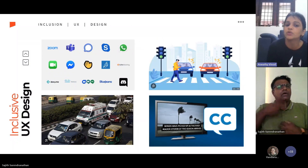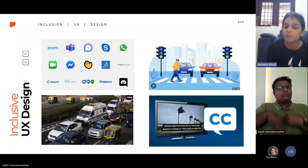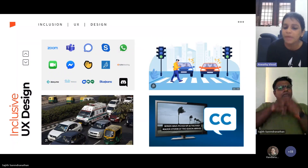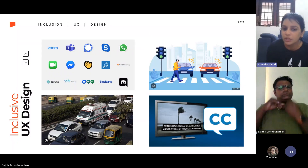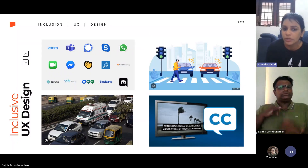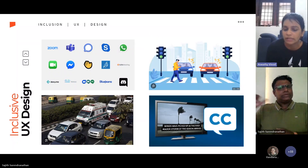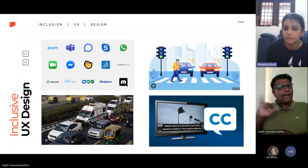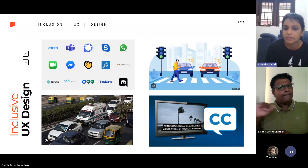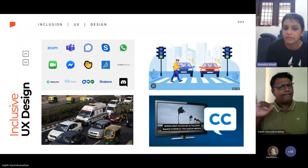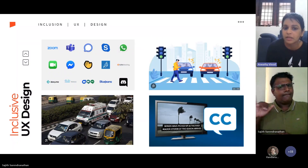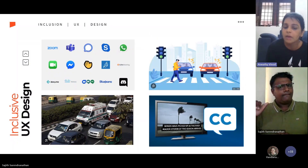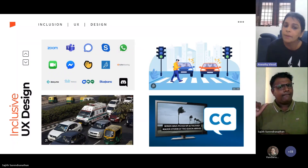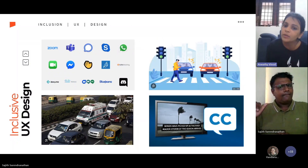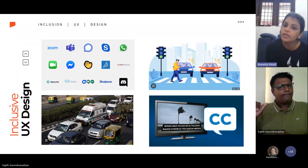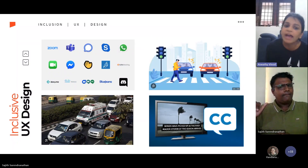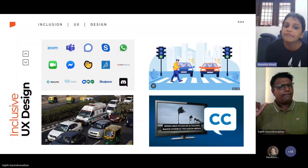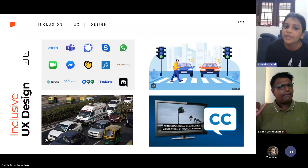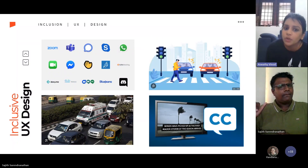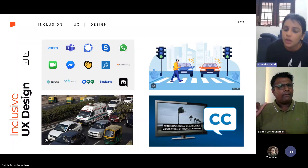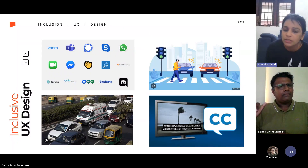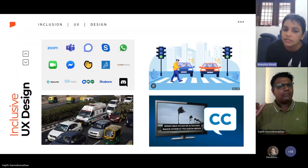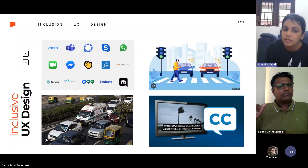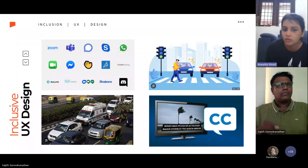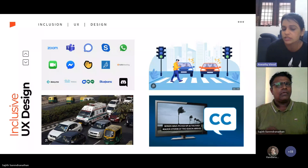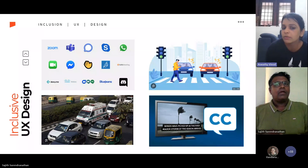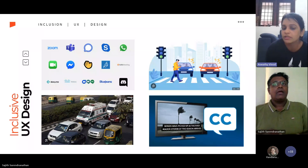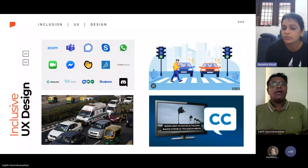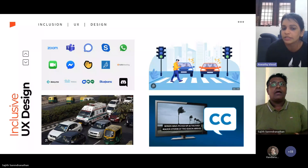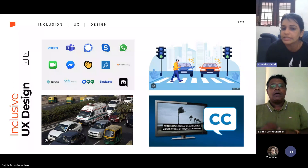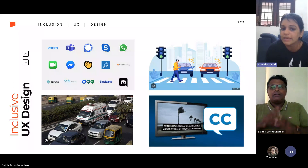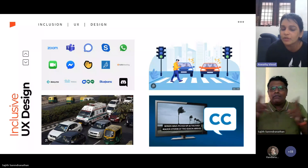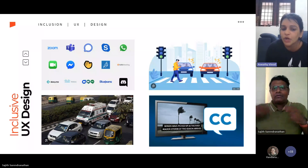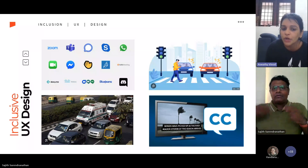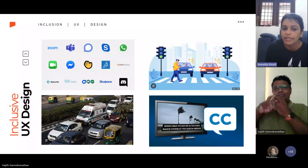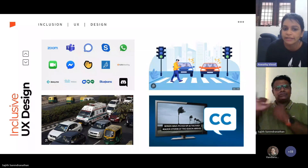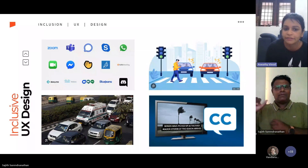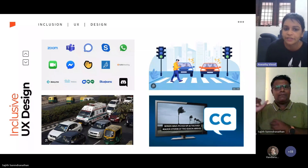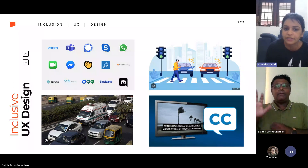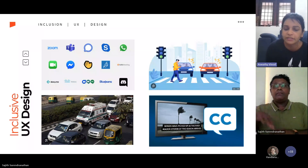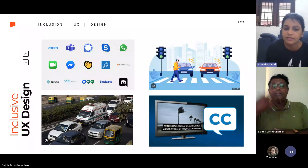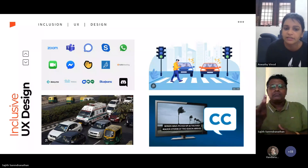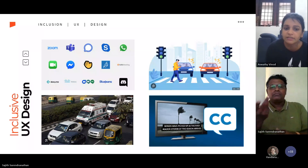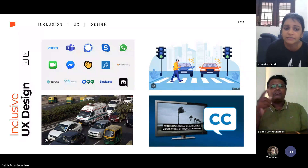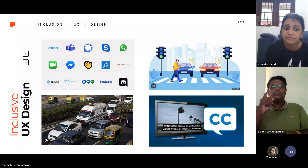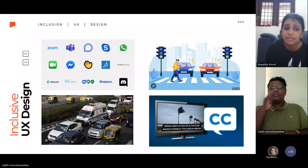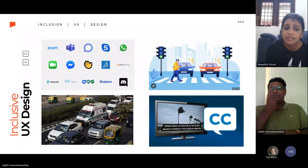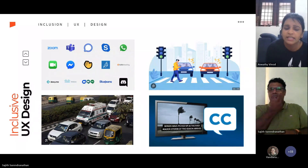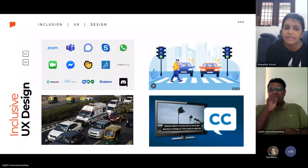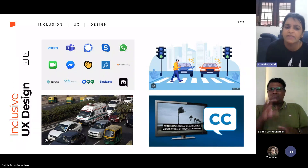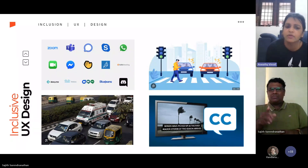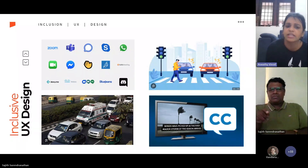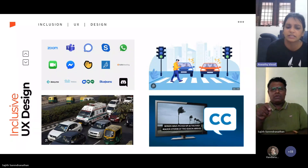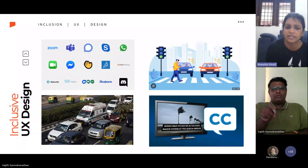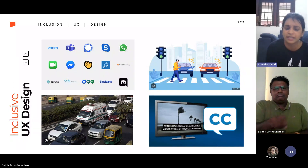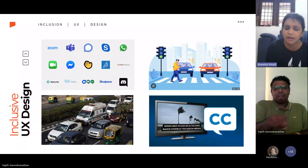not able to speak to another person. But we have video calls. So see, we're the same, we're not all that different.